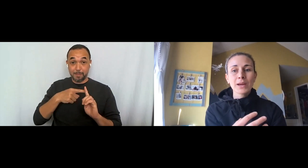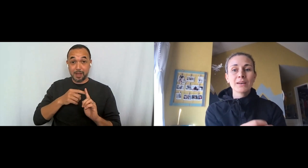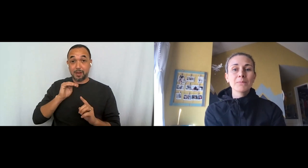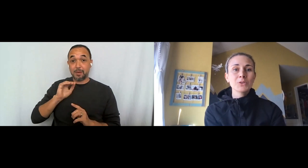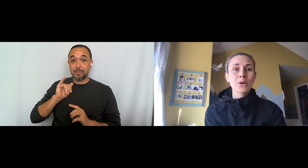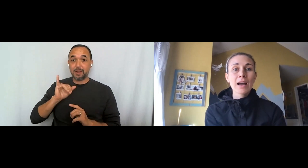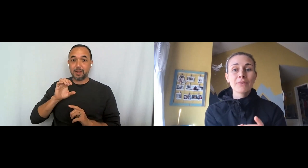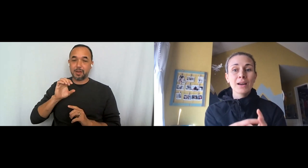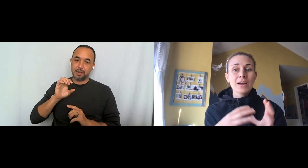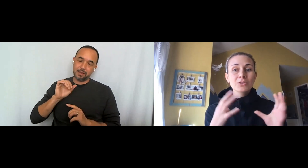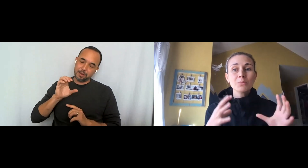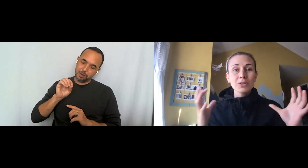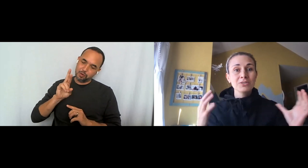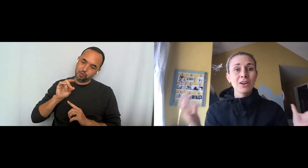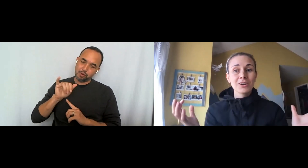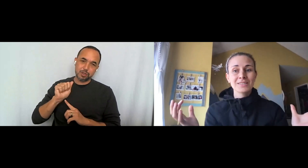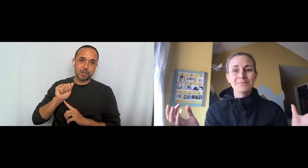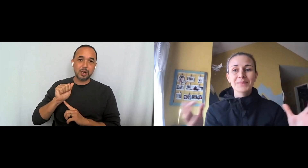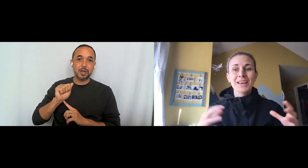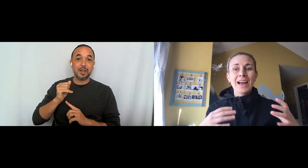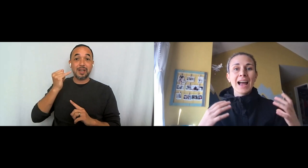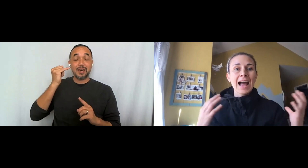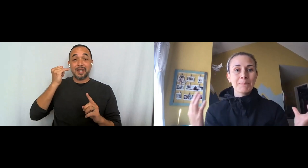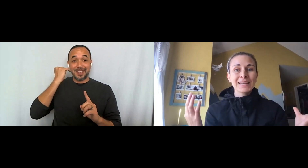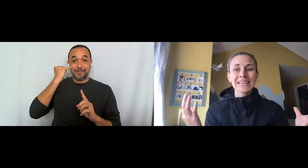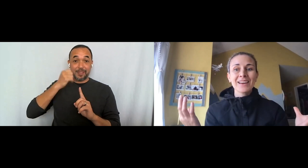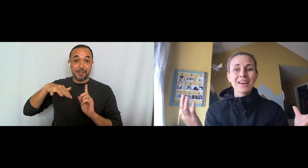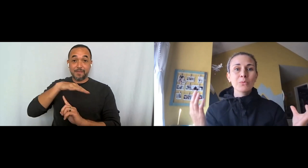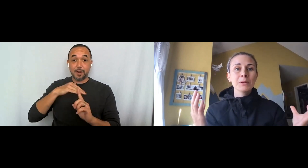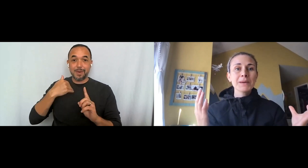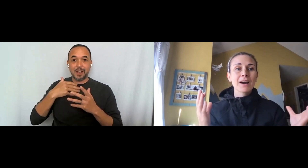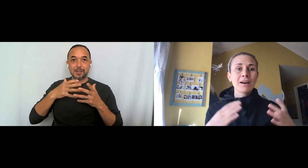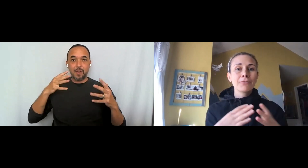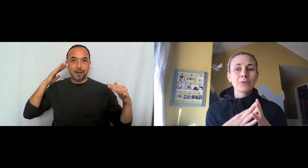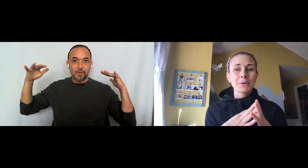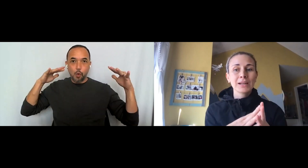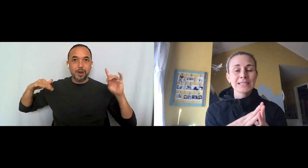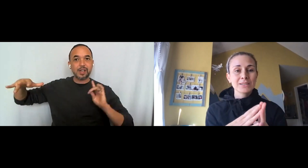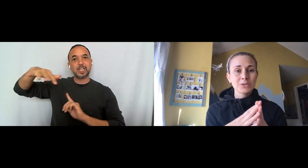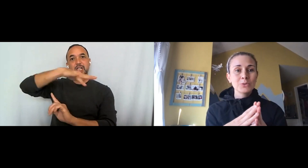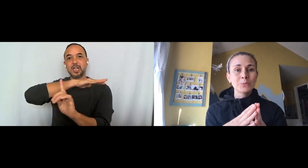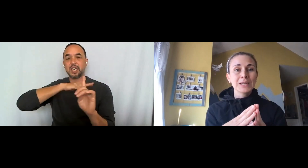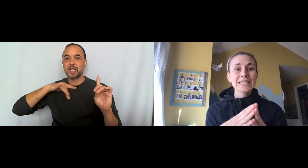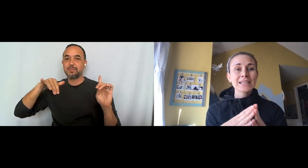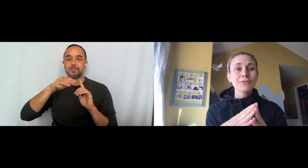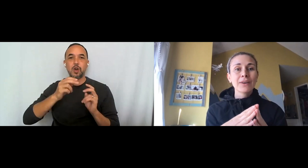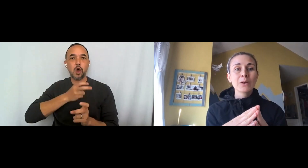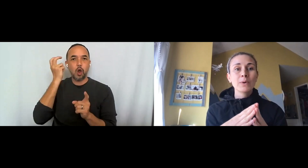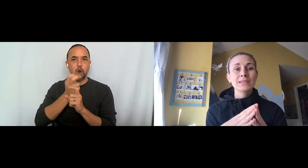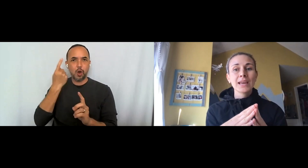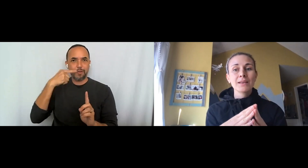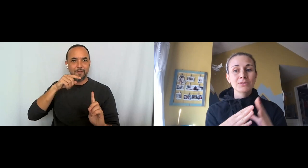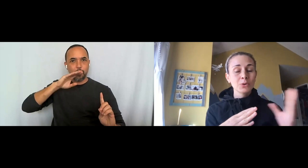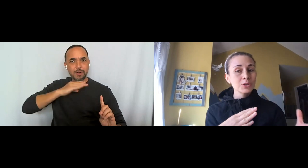environment when you have too much noise happening, will be hard for Violetta to identify